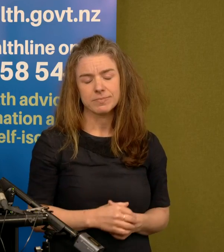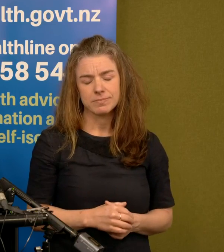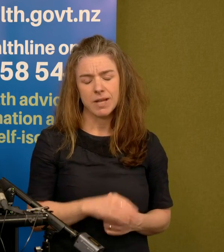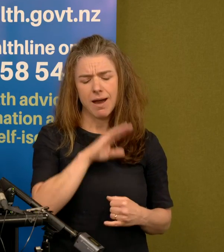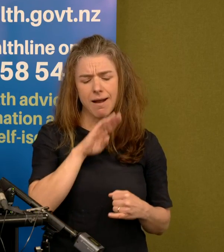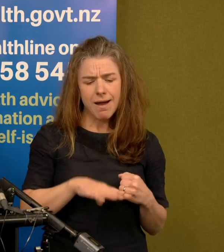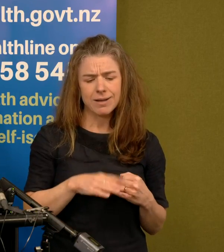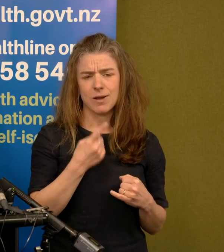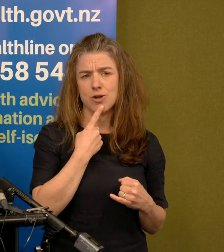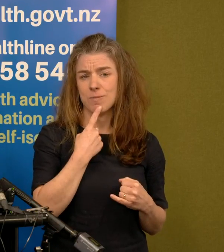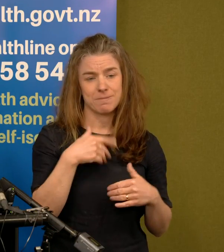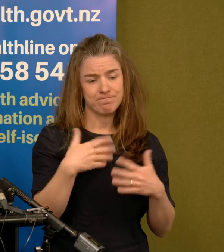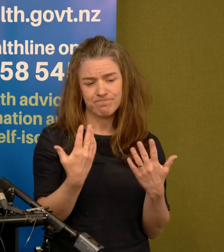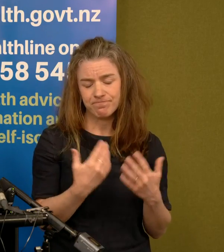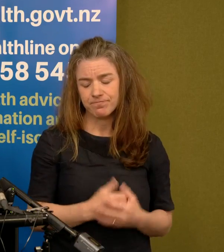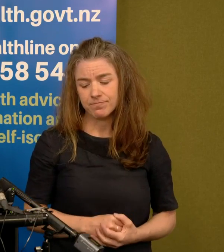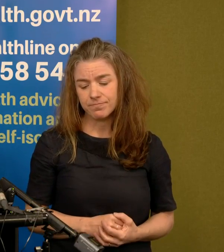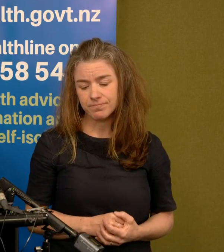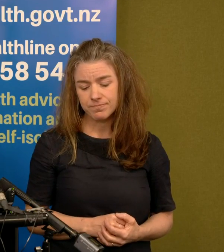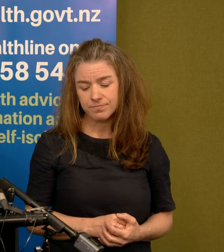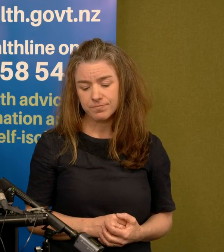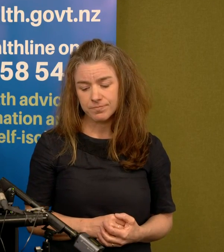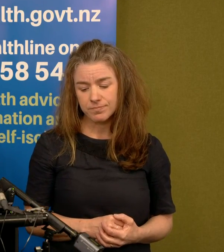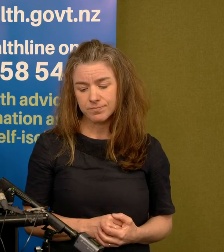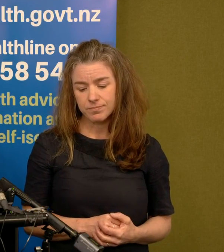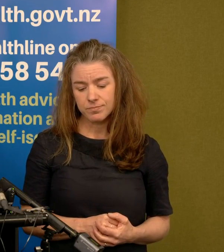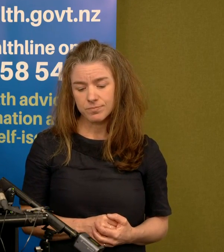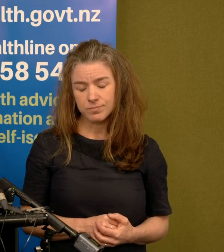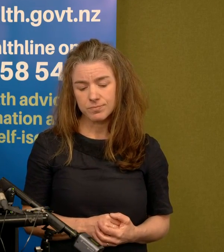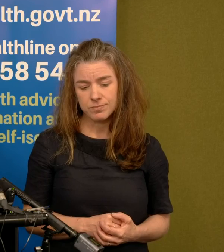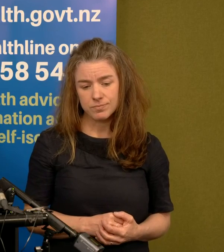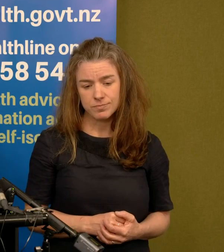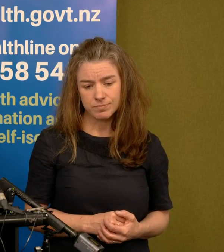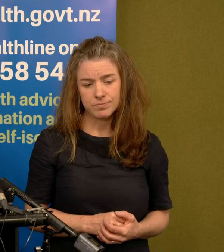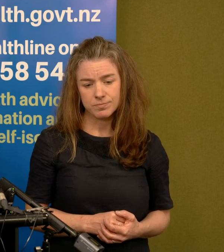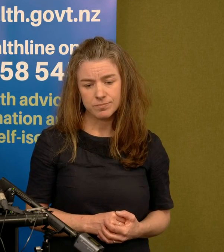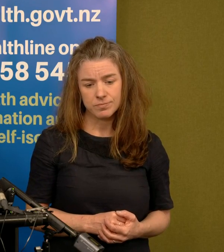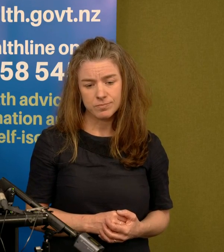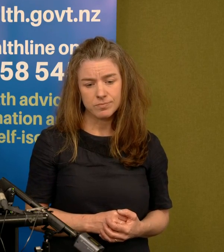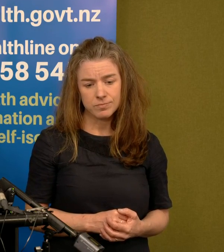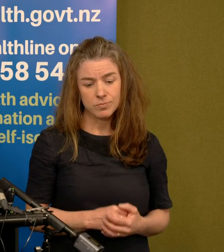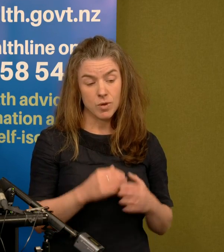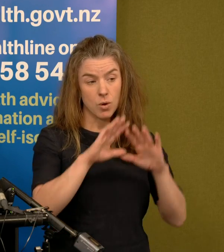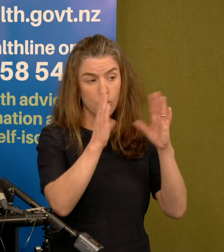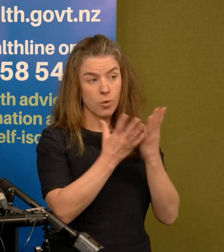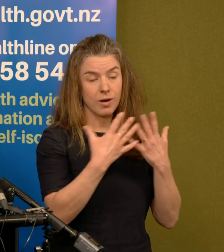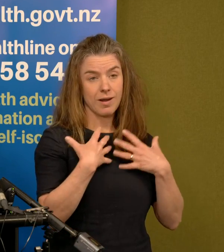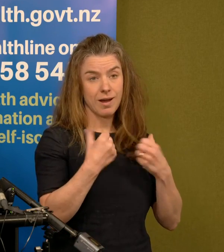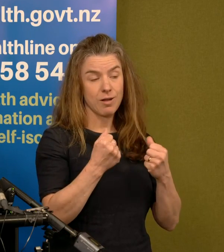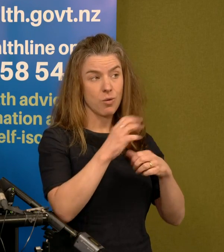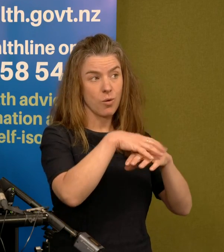Finally, just a final comment. For the point that New Zealand is at in this global outbreak, the World Health